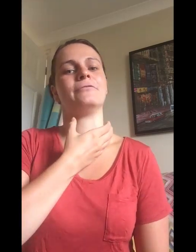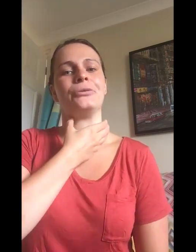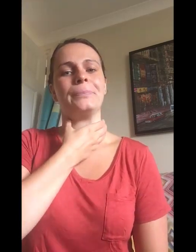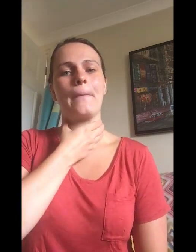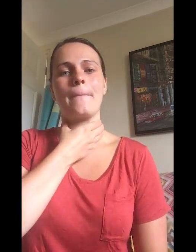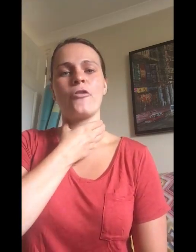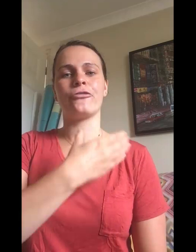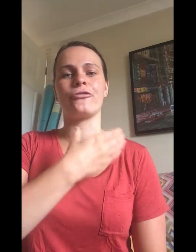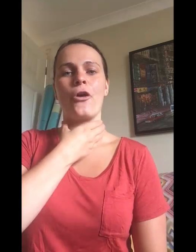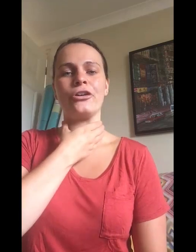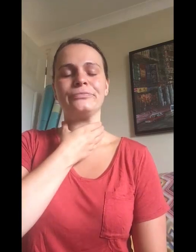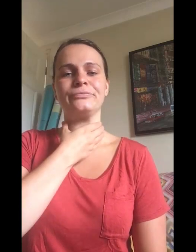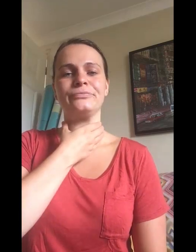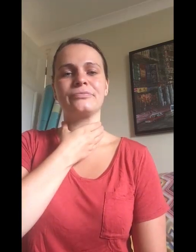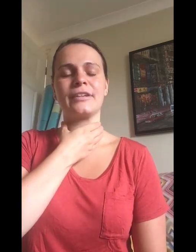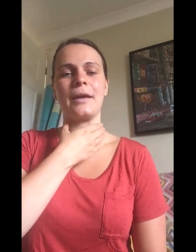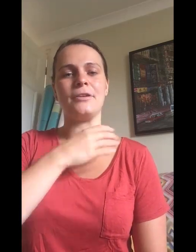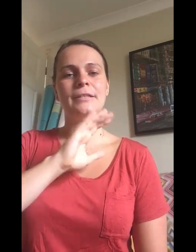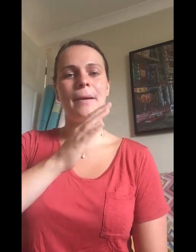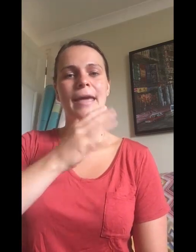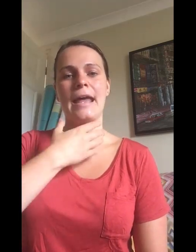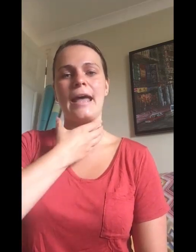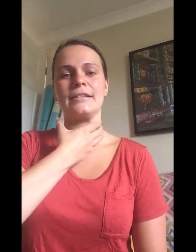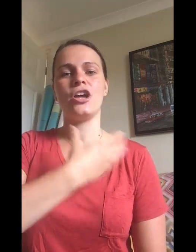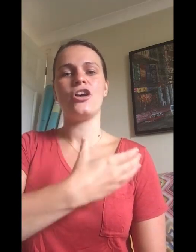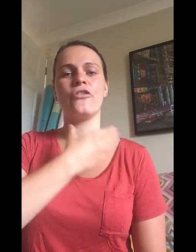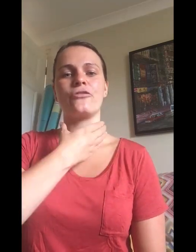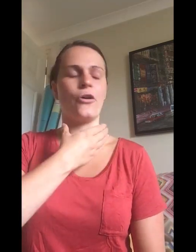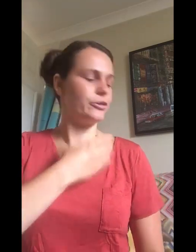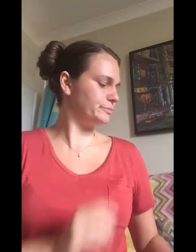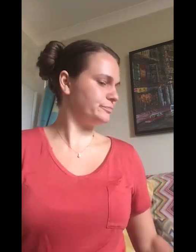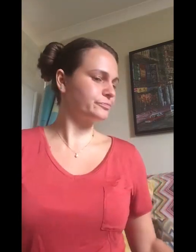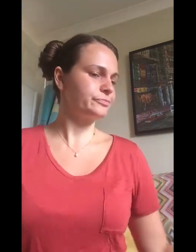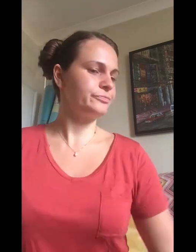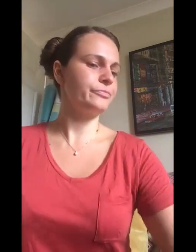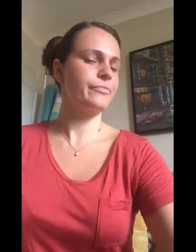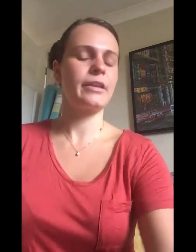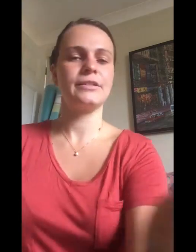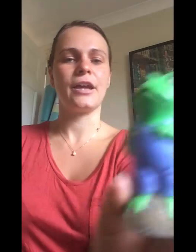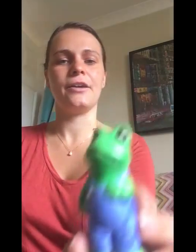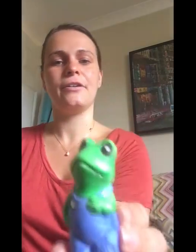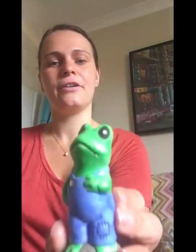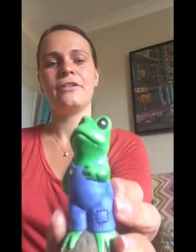from. Frog. I'm using my main hand. Frog. So,